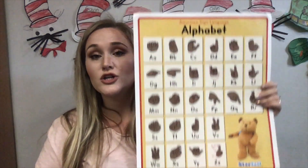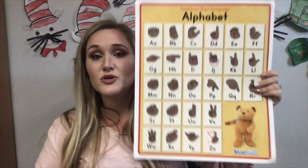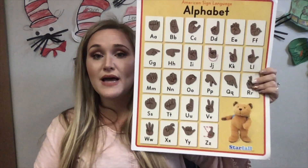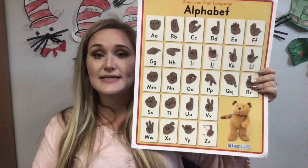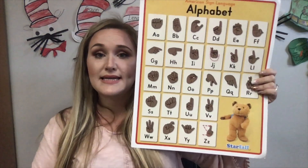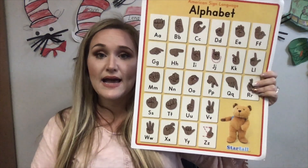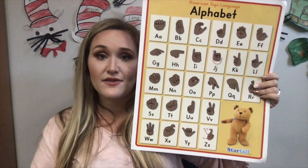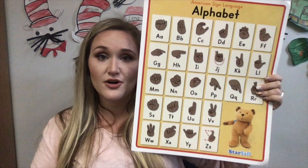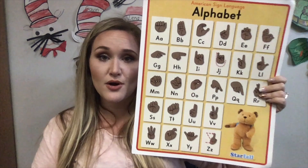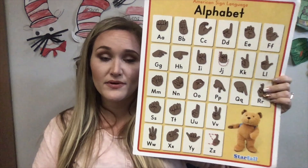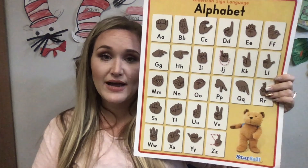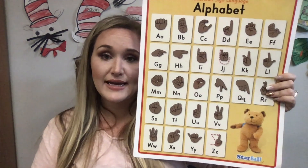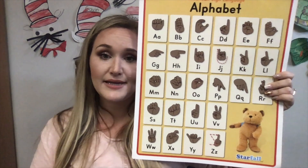that together. Are we ready?